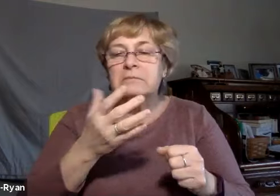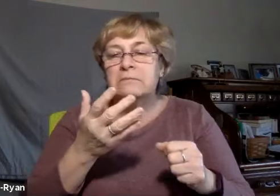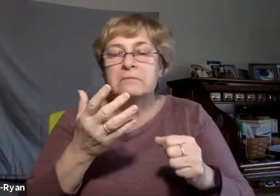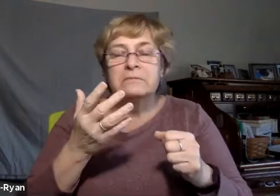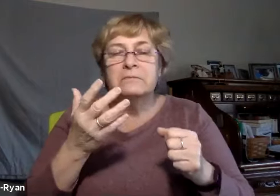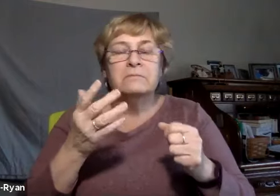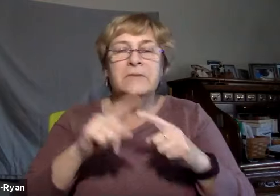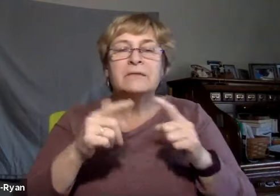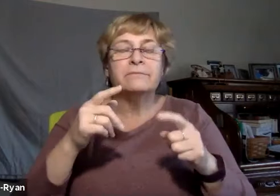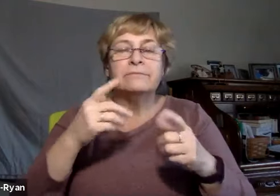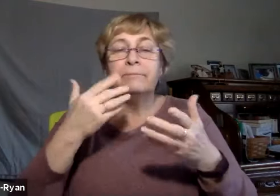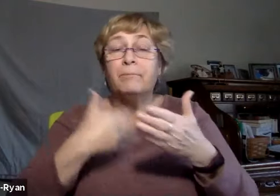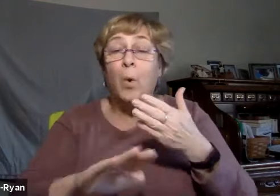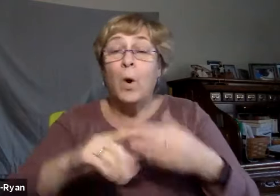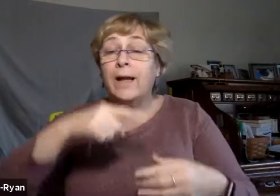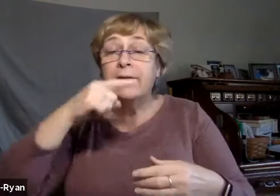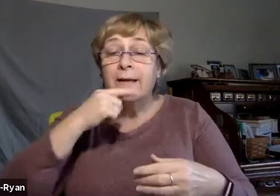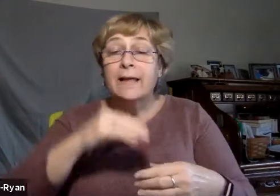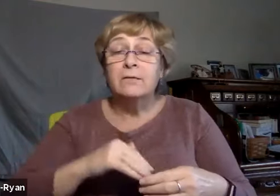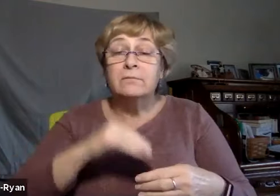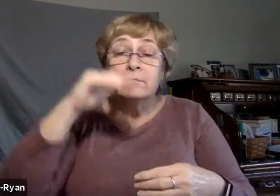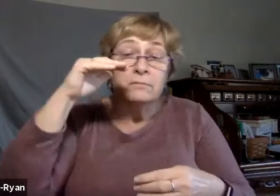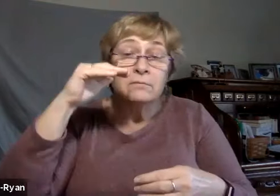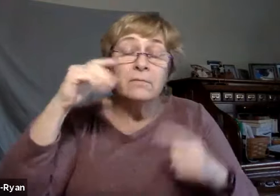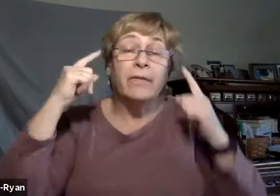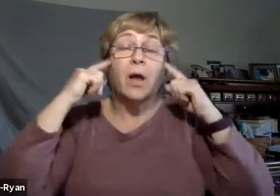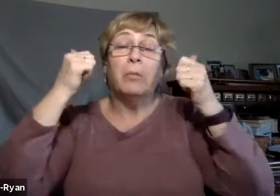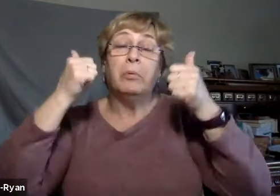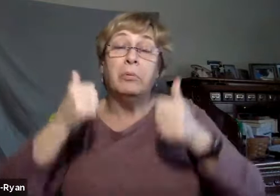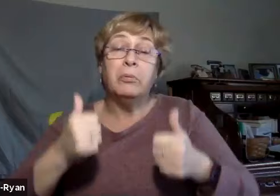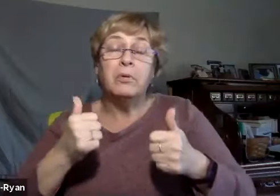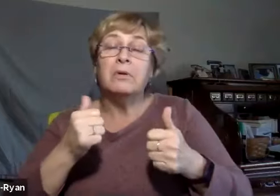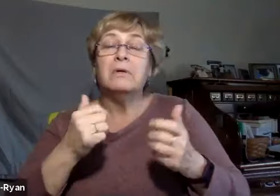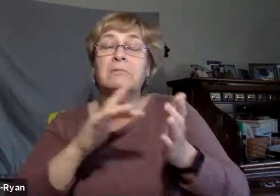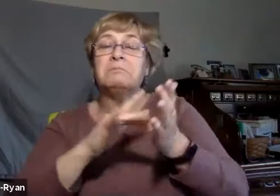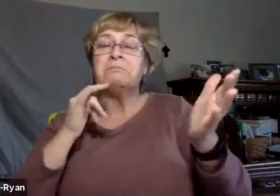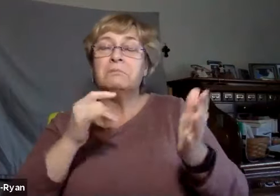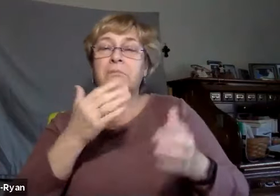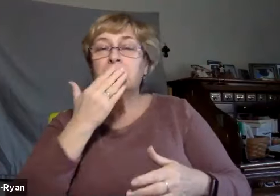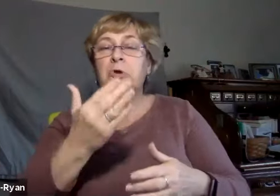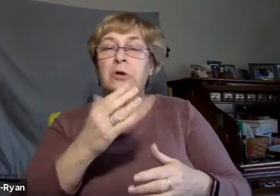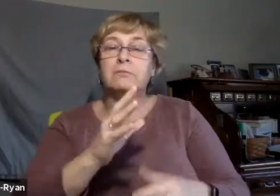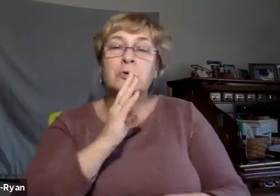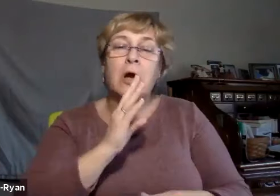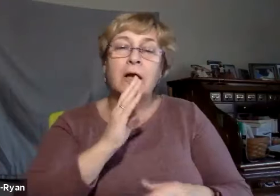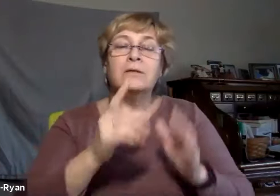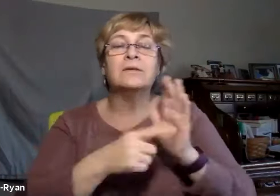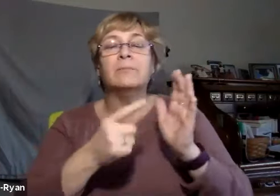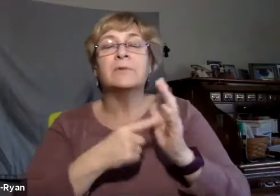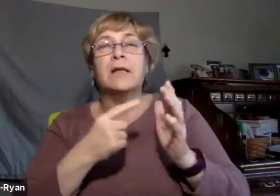maybe their speech is clear. Maybe they were born hearing and had a progressive loss, but they have very good